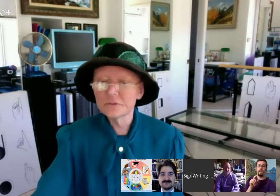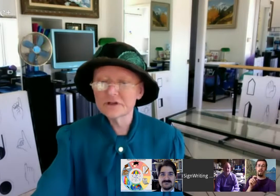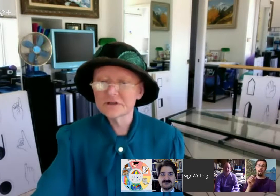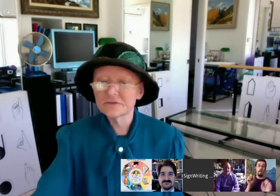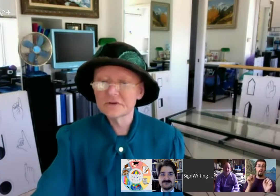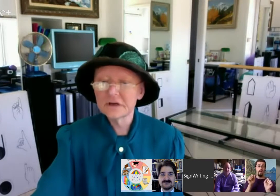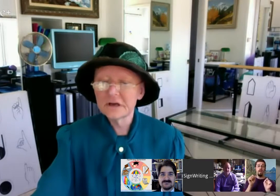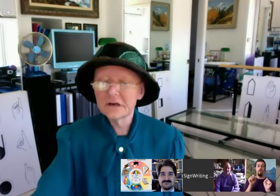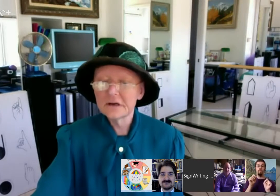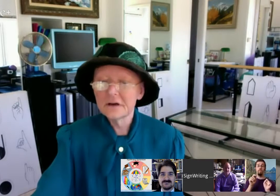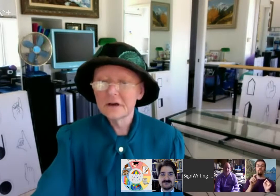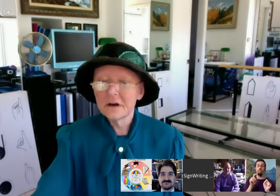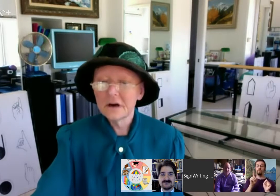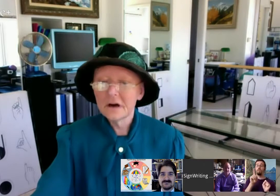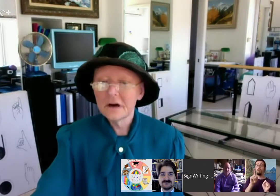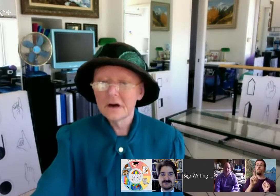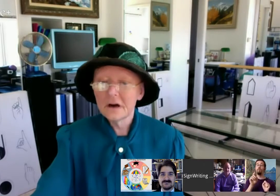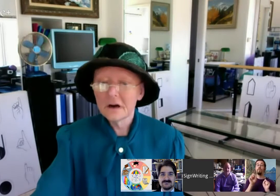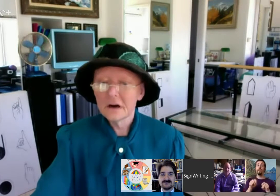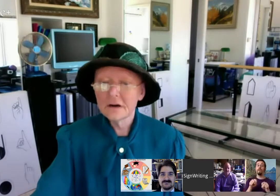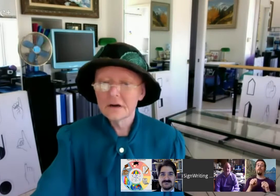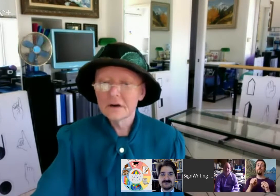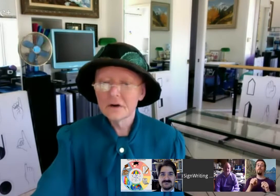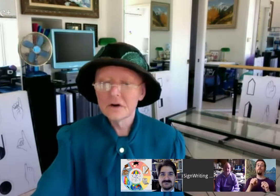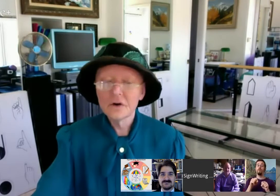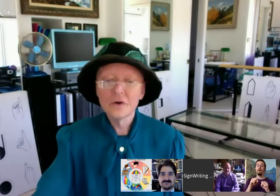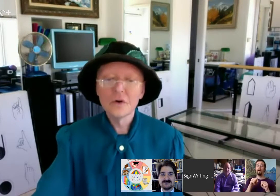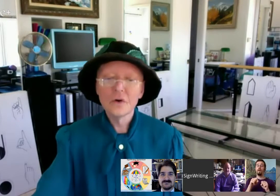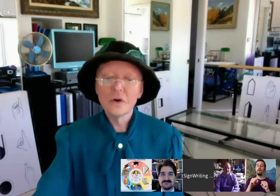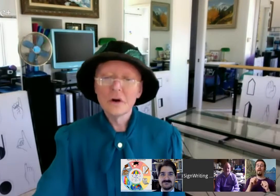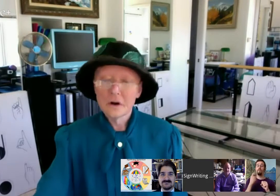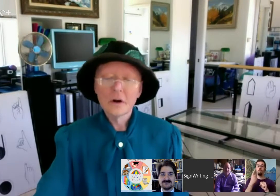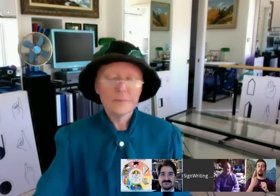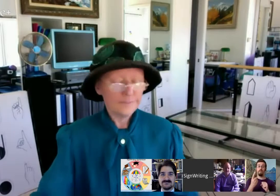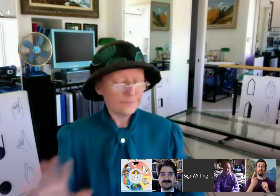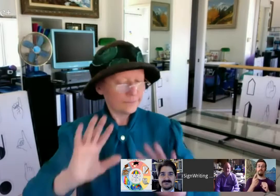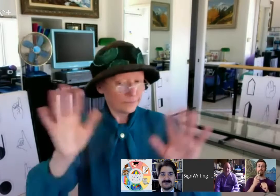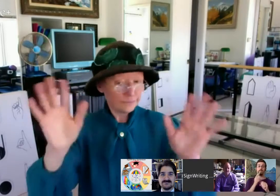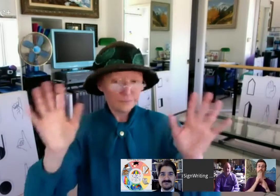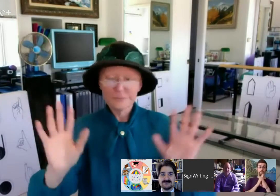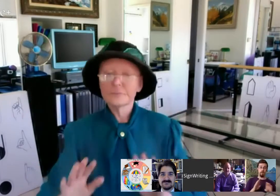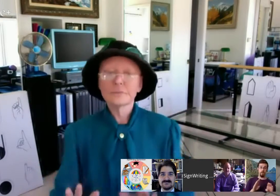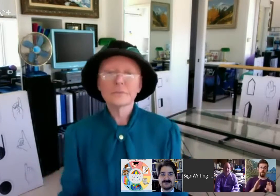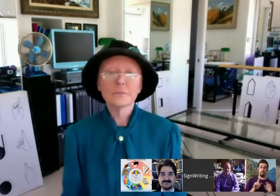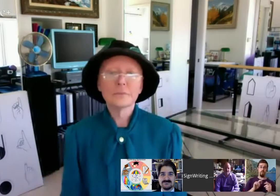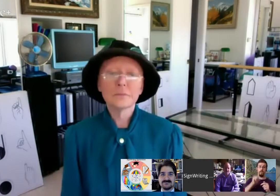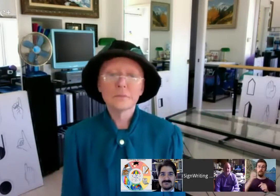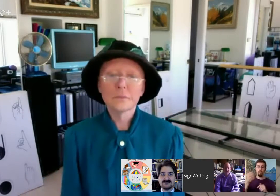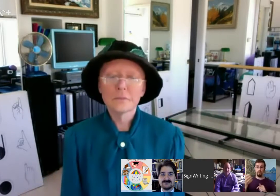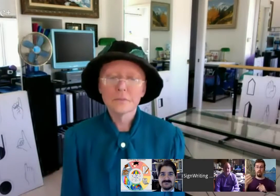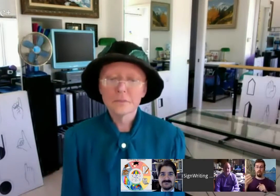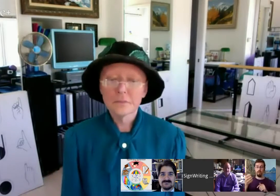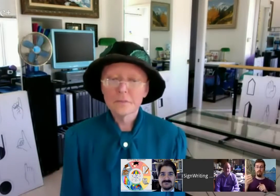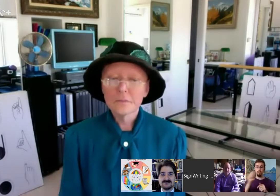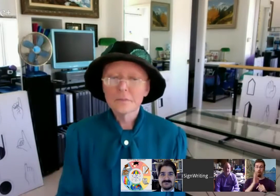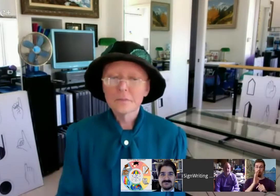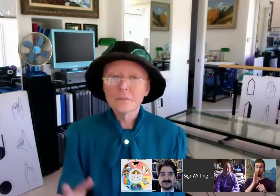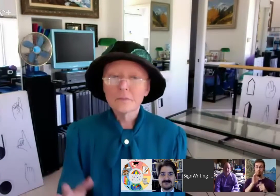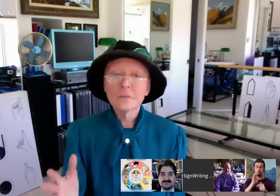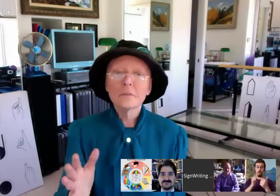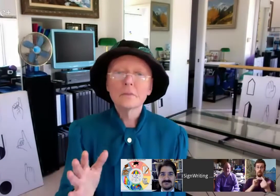me mute myself. Well, we can go and have one of us be mute while the other